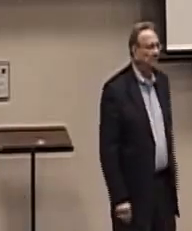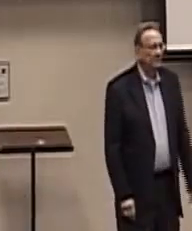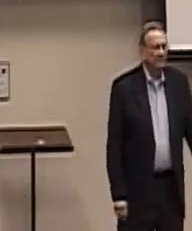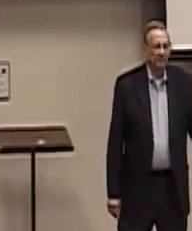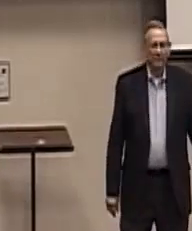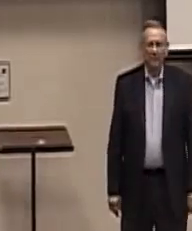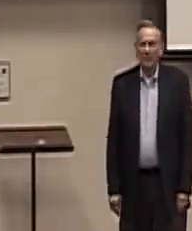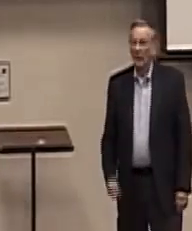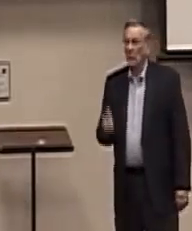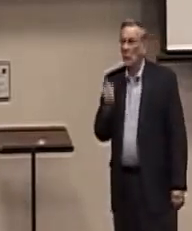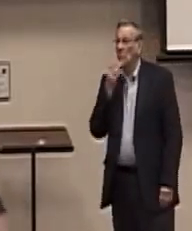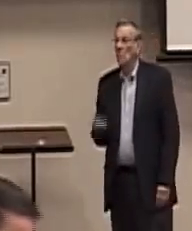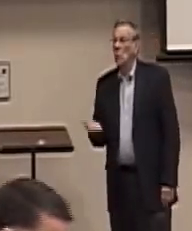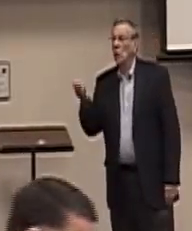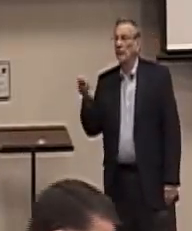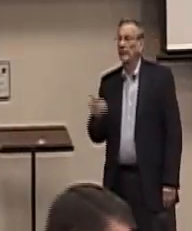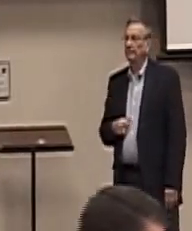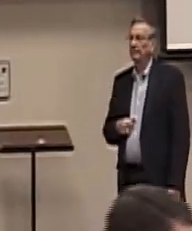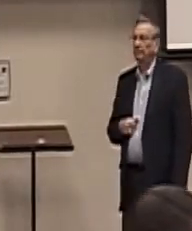Morning.